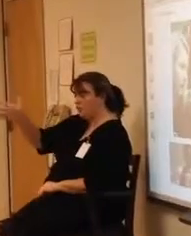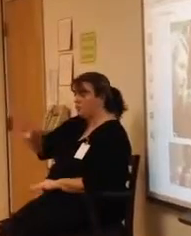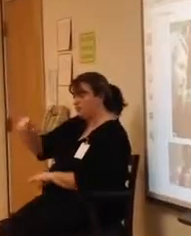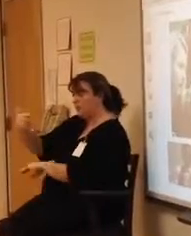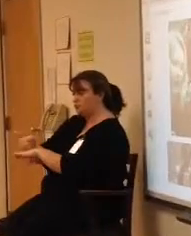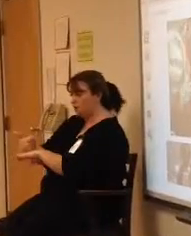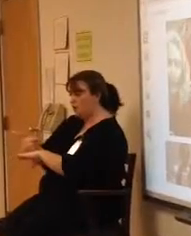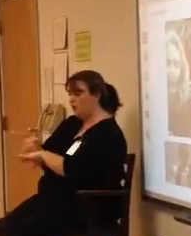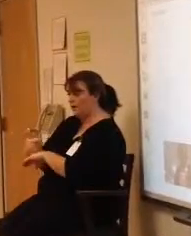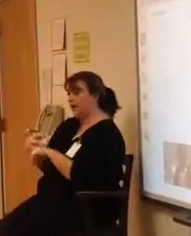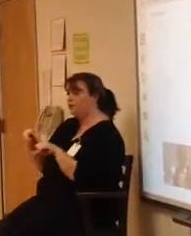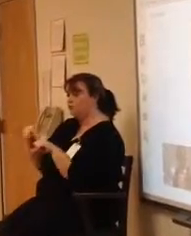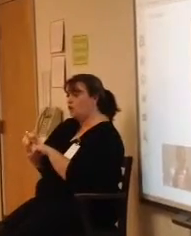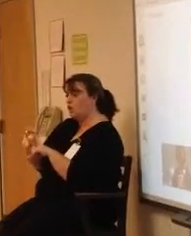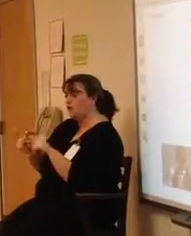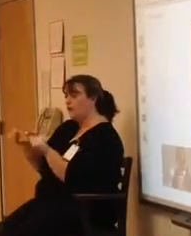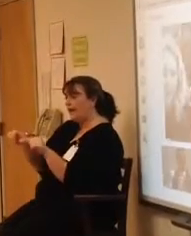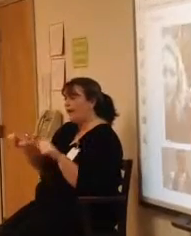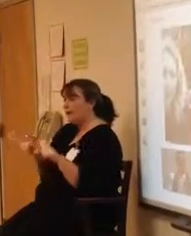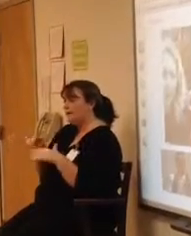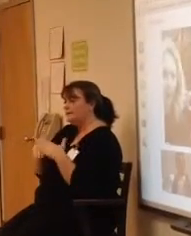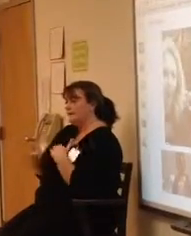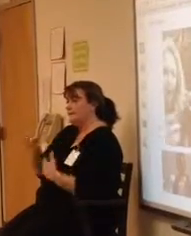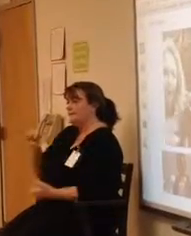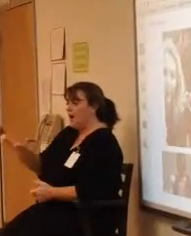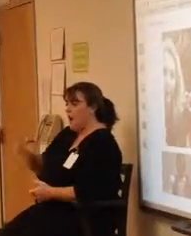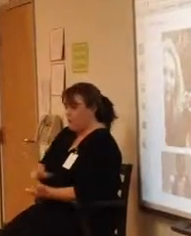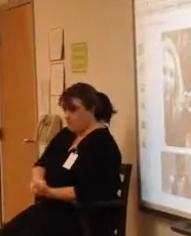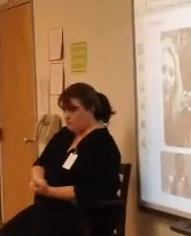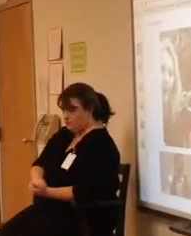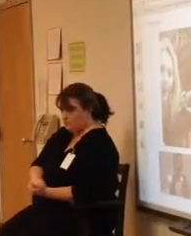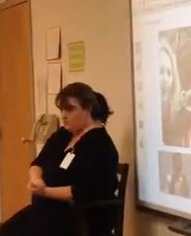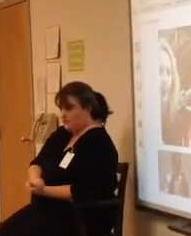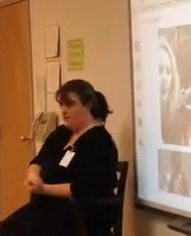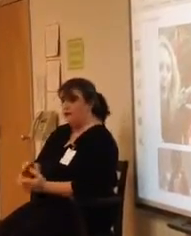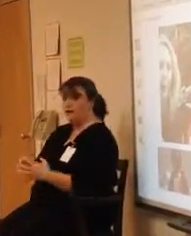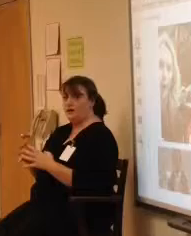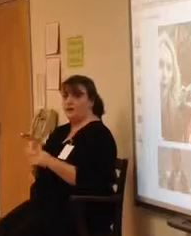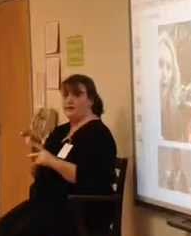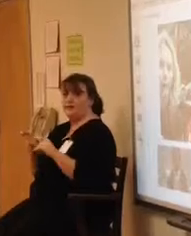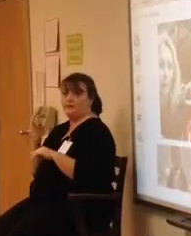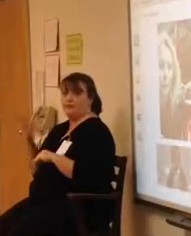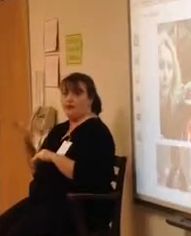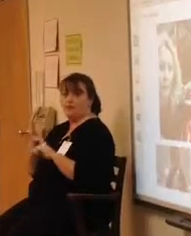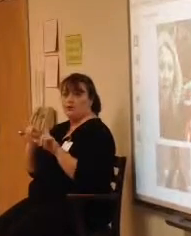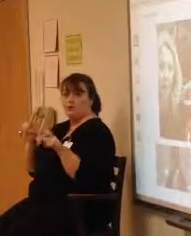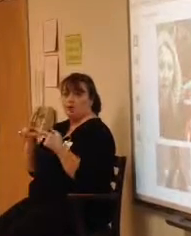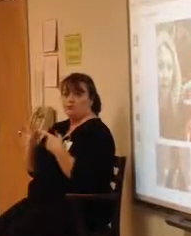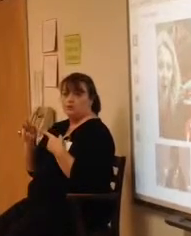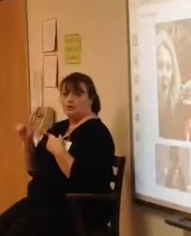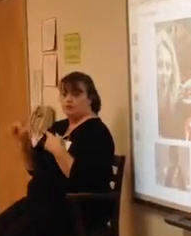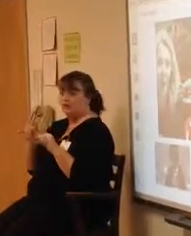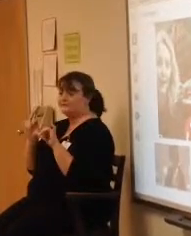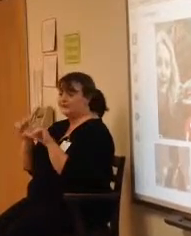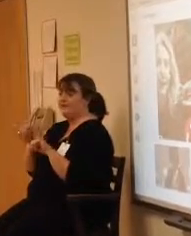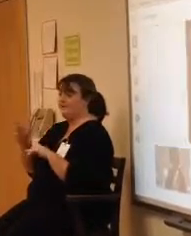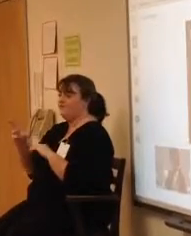because, like Matt said, you're at work, for example, a lot of people are there. When you go to the mall, you're probably going to be there for a few hours. So you have